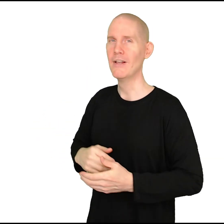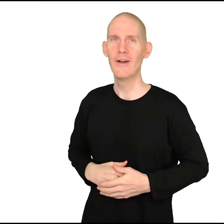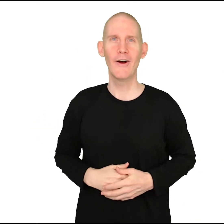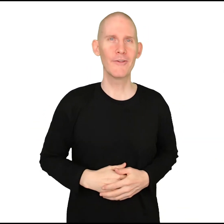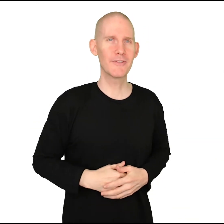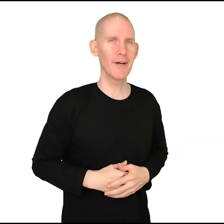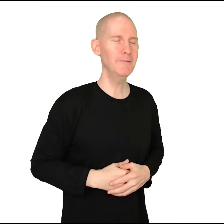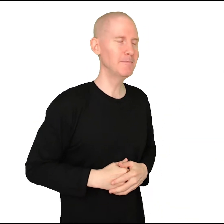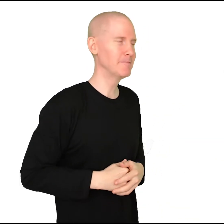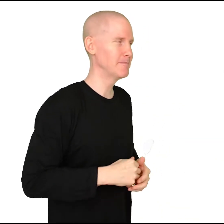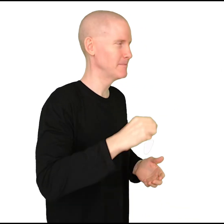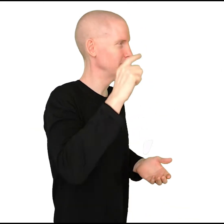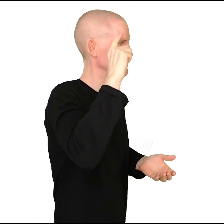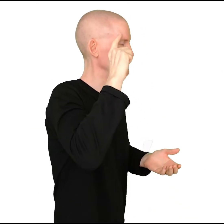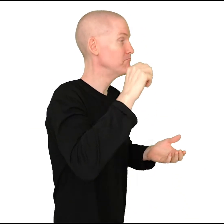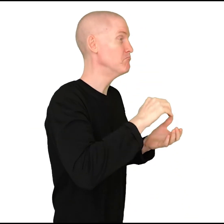Other side,